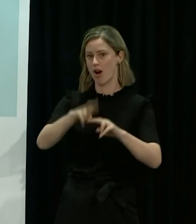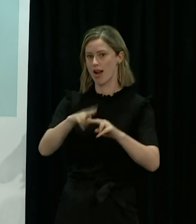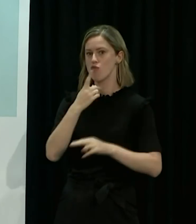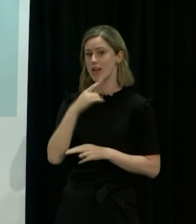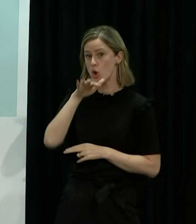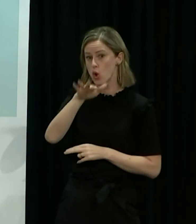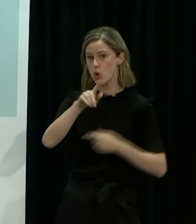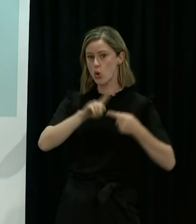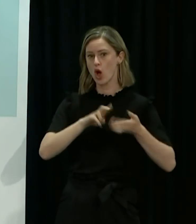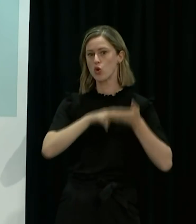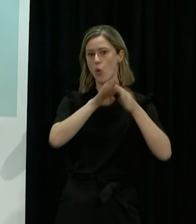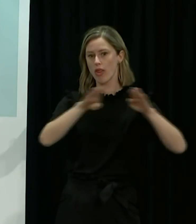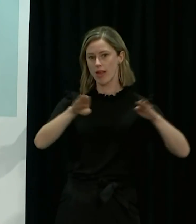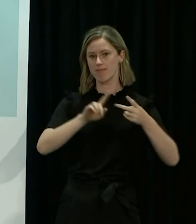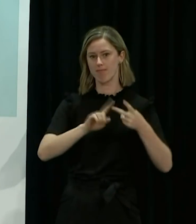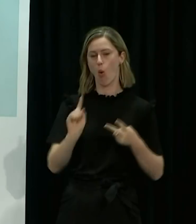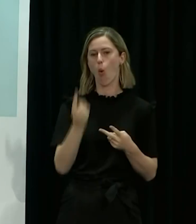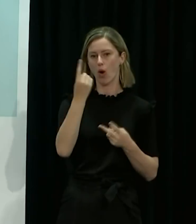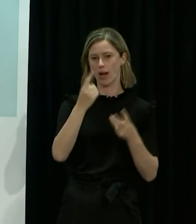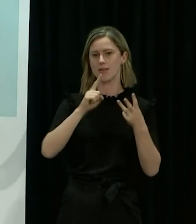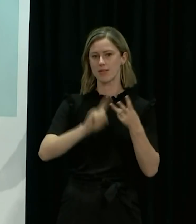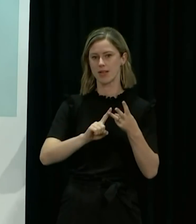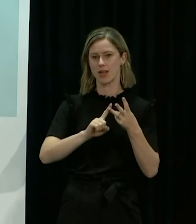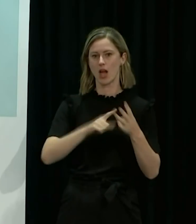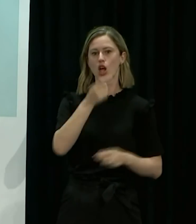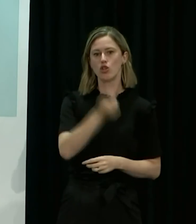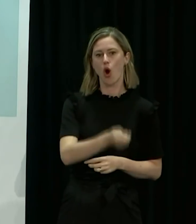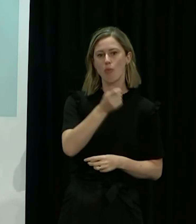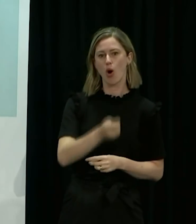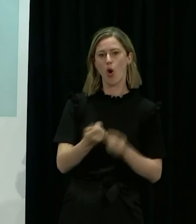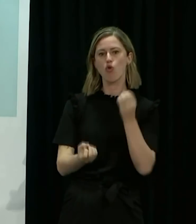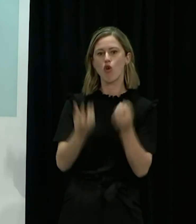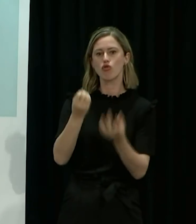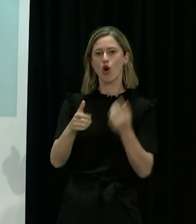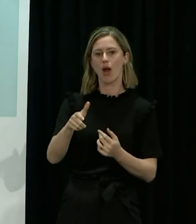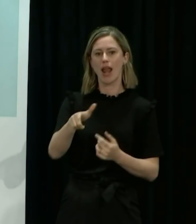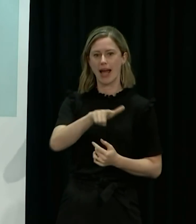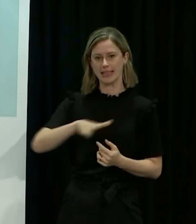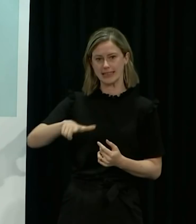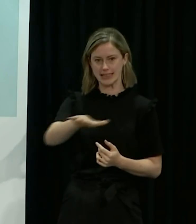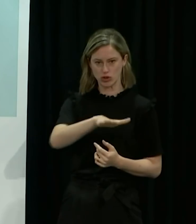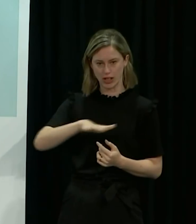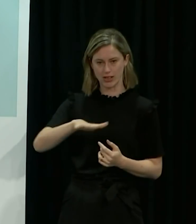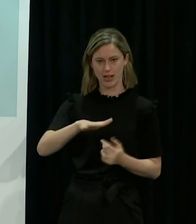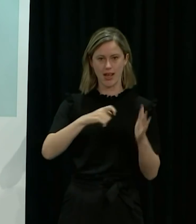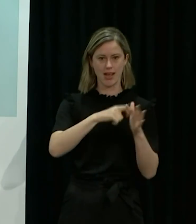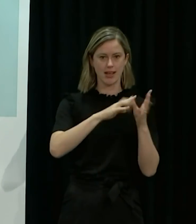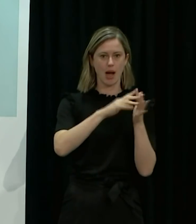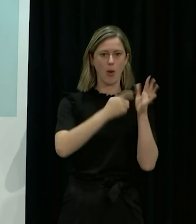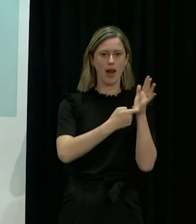Friday: Northland, Auckland, Taupo and Rotorua Lakes districts,